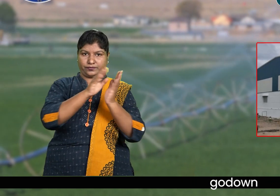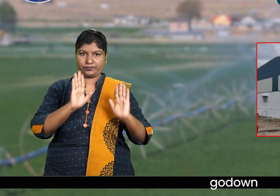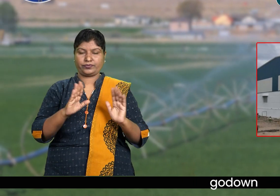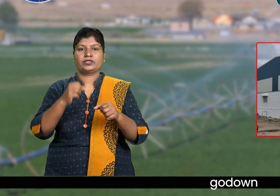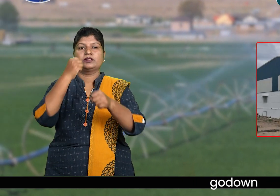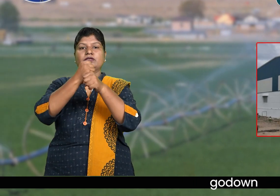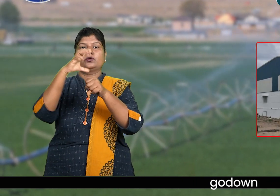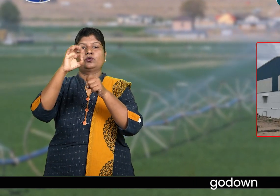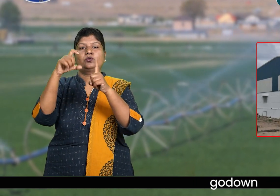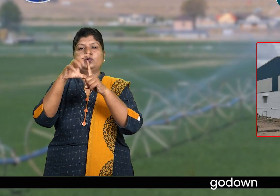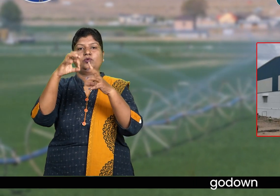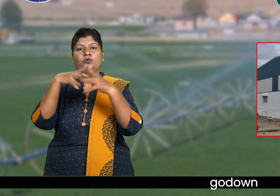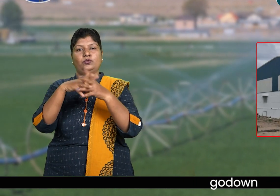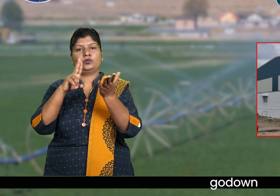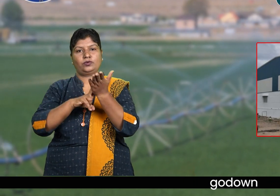go down.